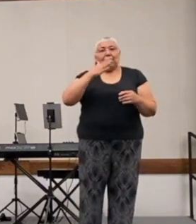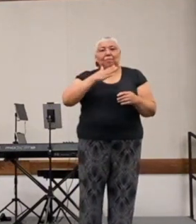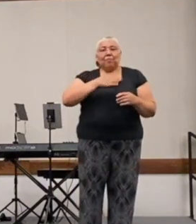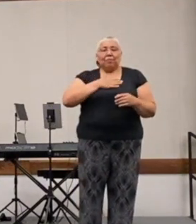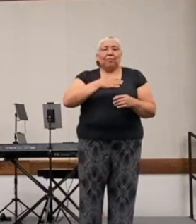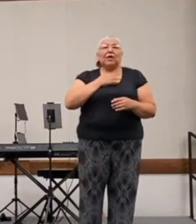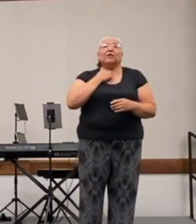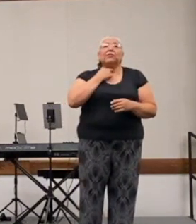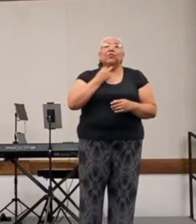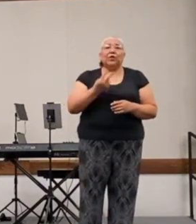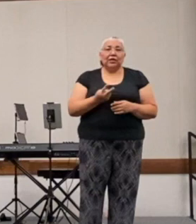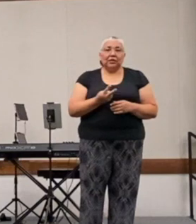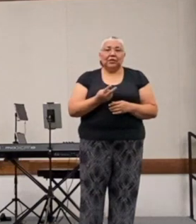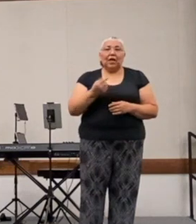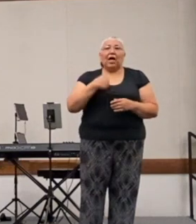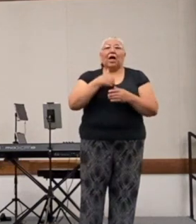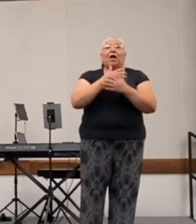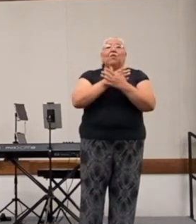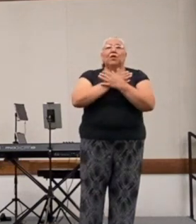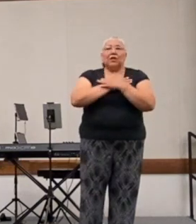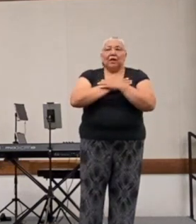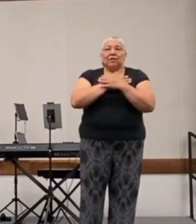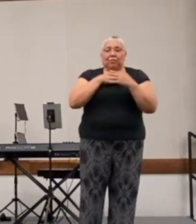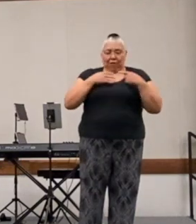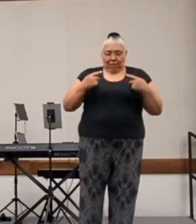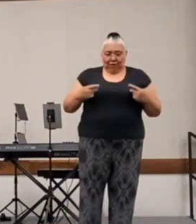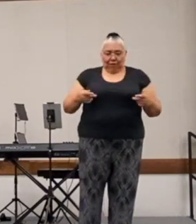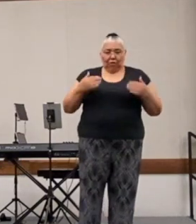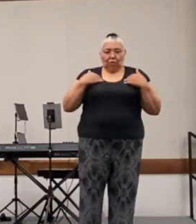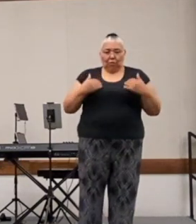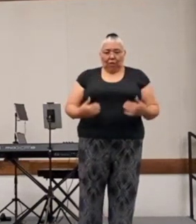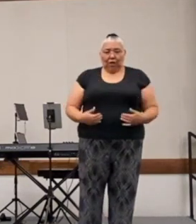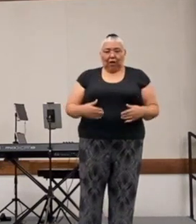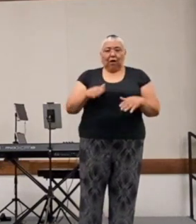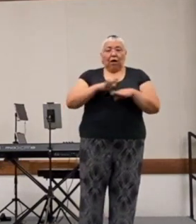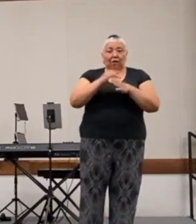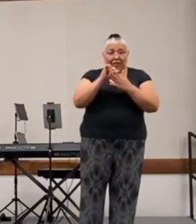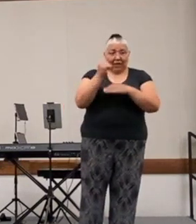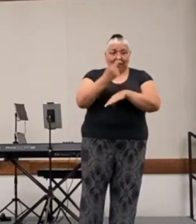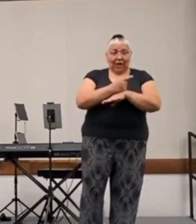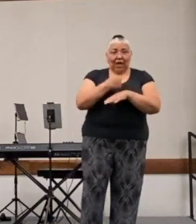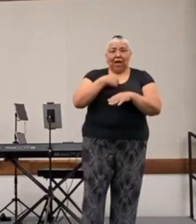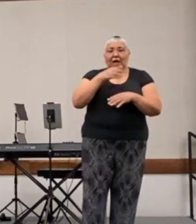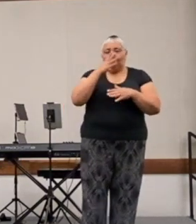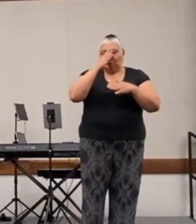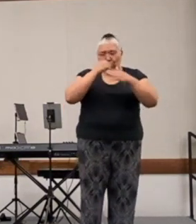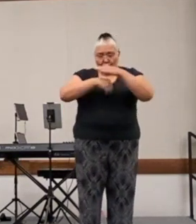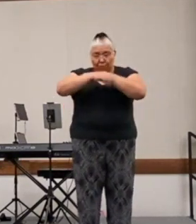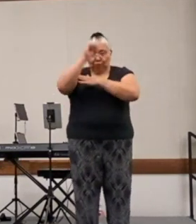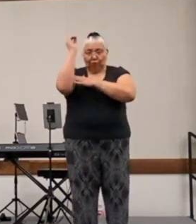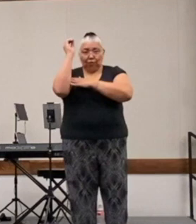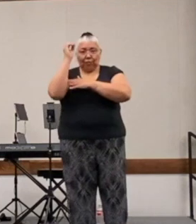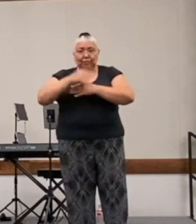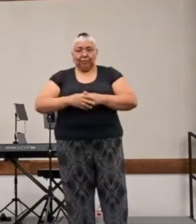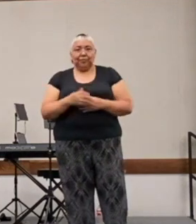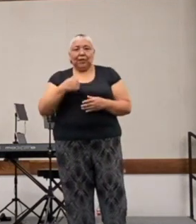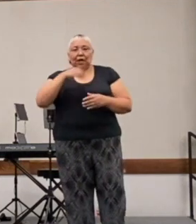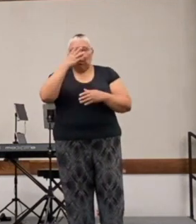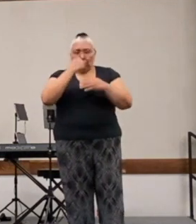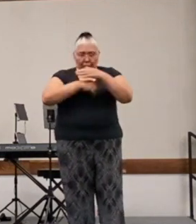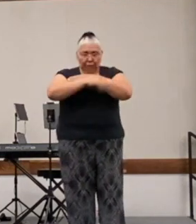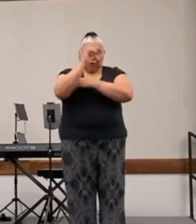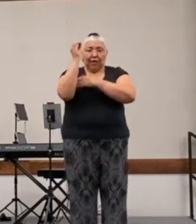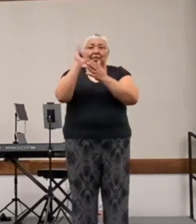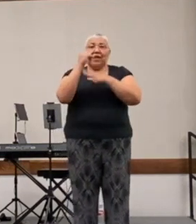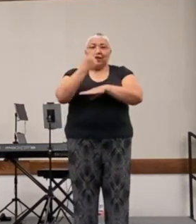my voice. I relax my physical body. Listen, on that day, I sleep in. That's right. I sleep in.